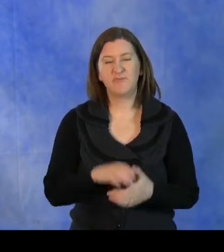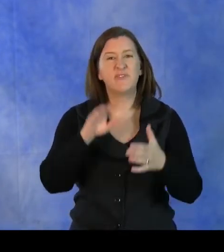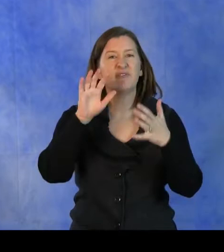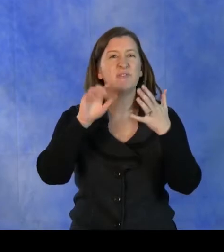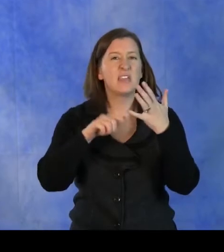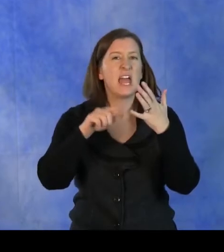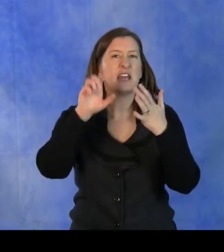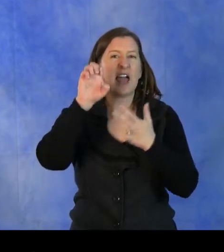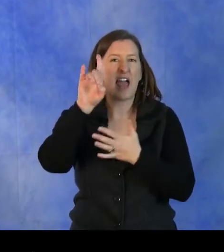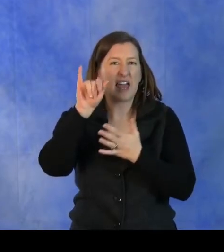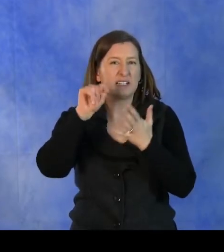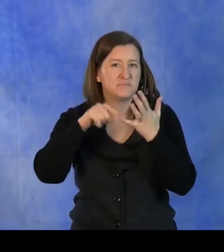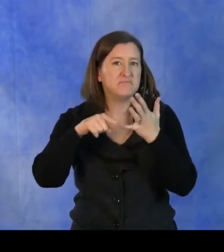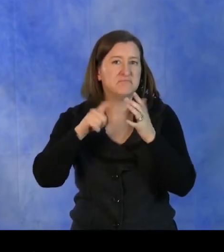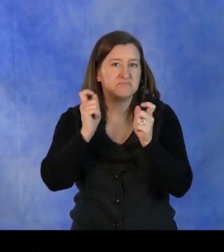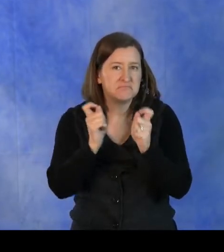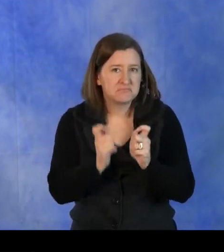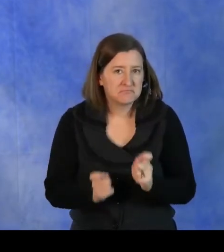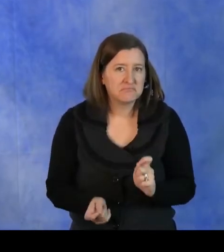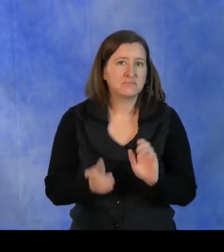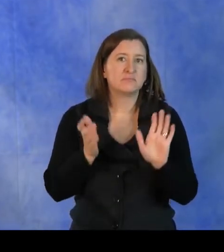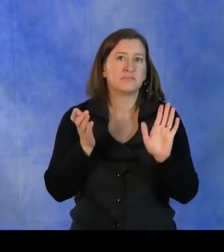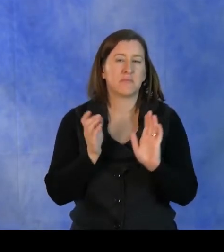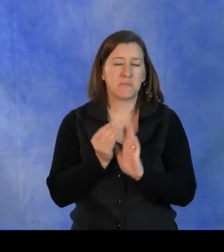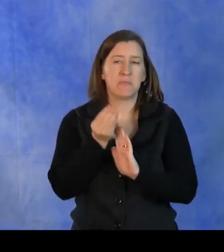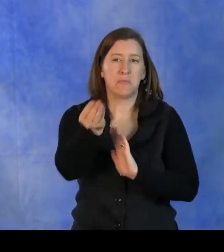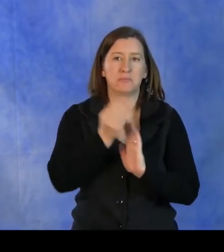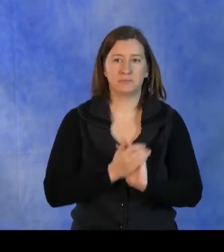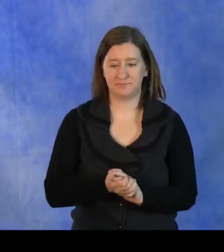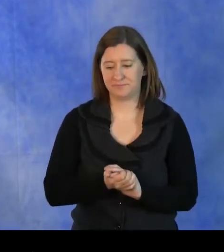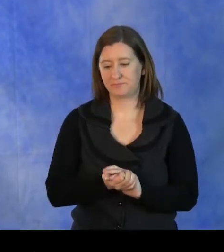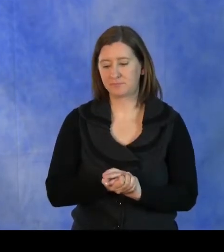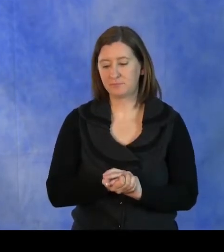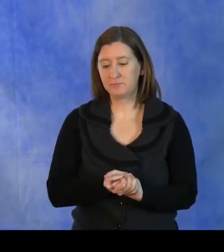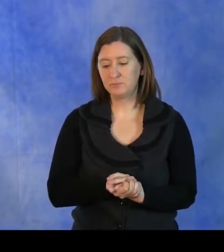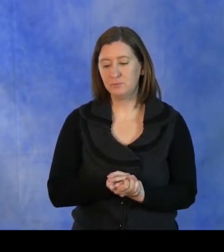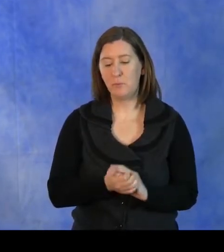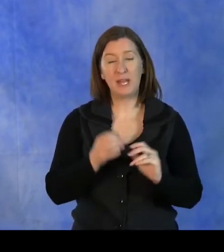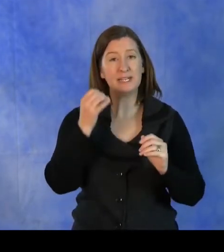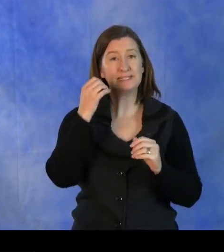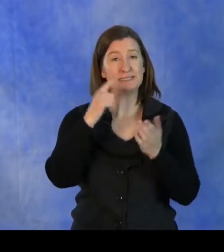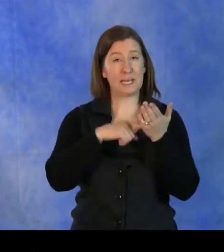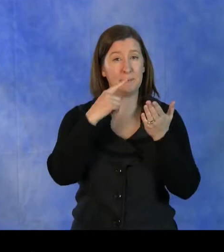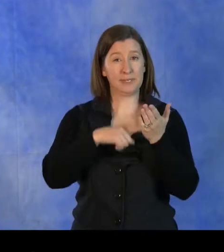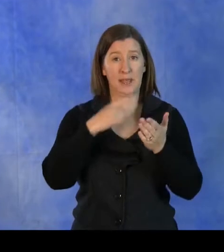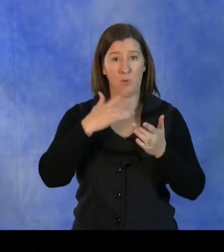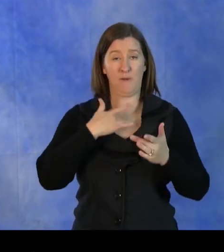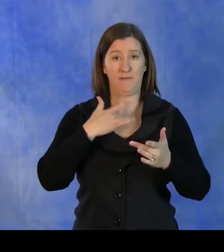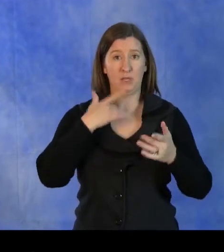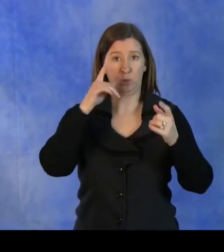paper. And then at the end, we'll just modify and edit.